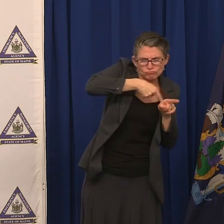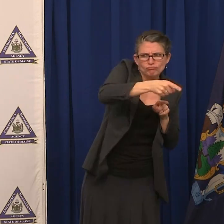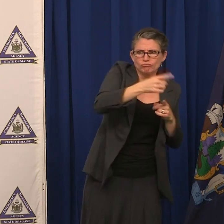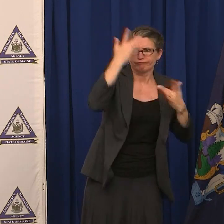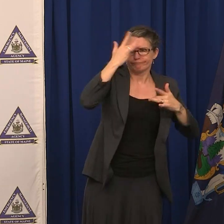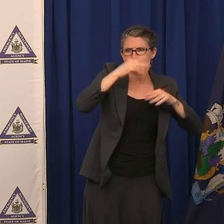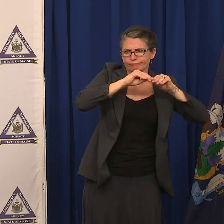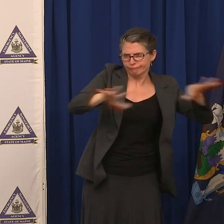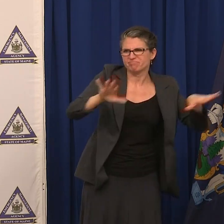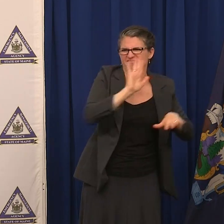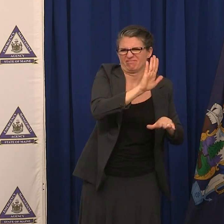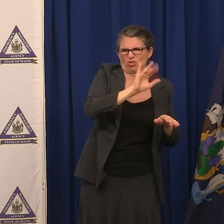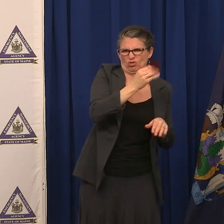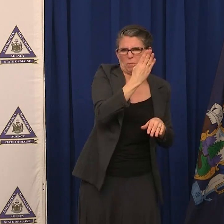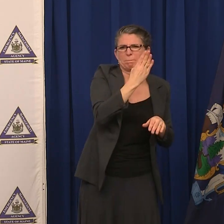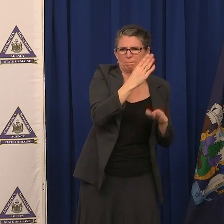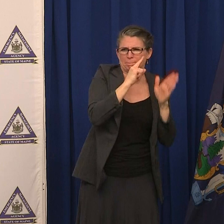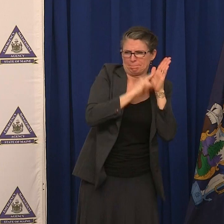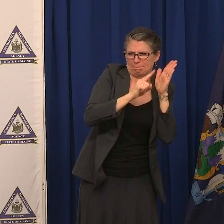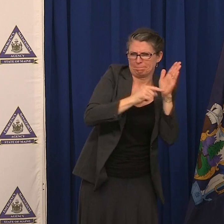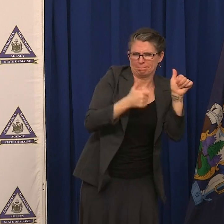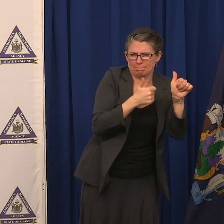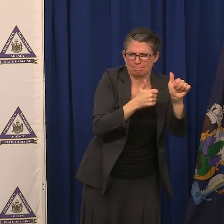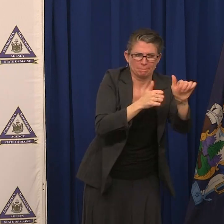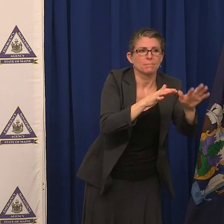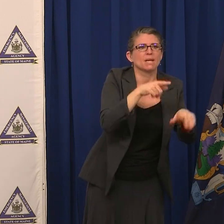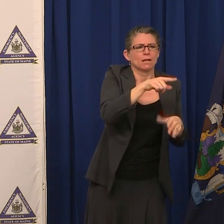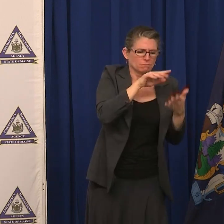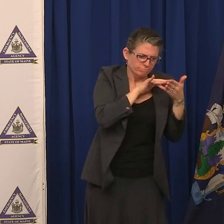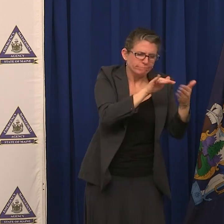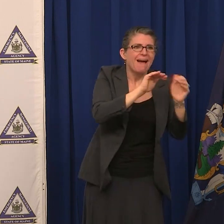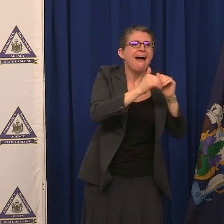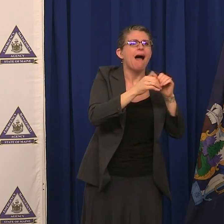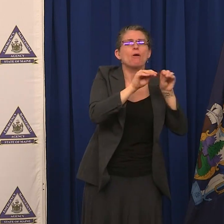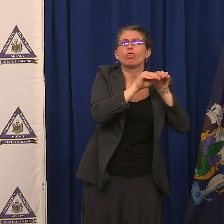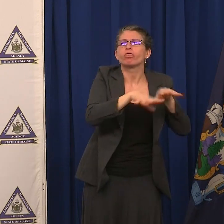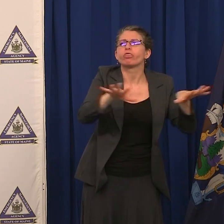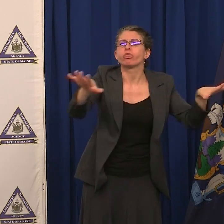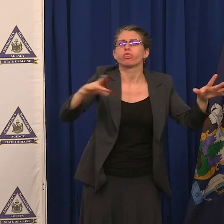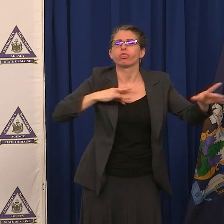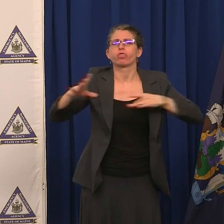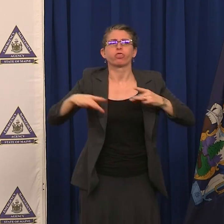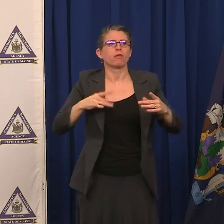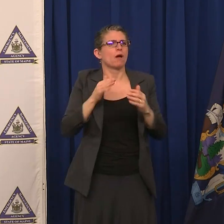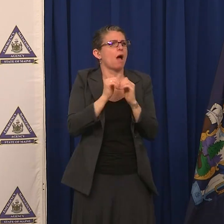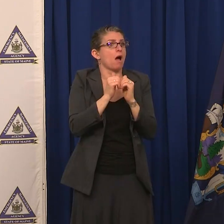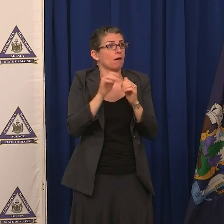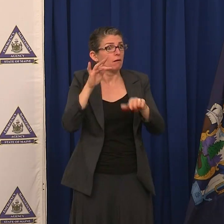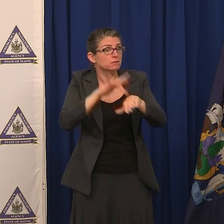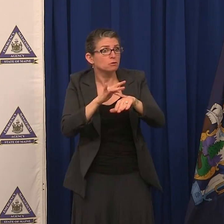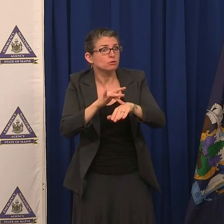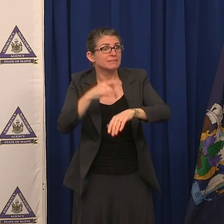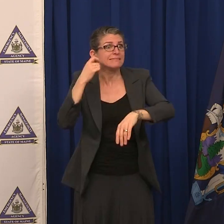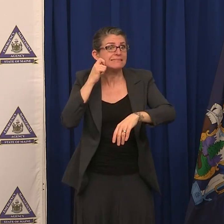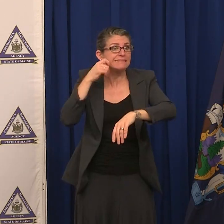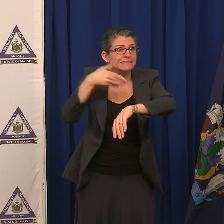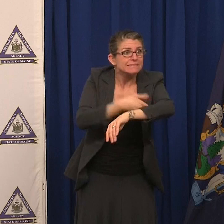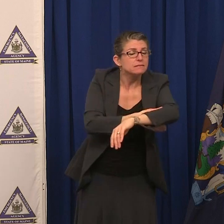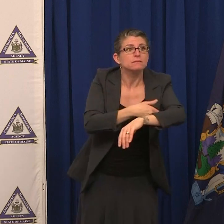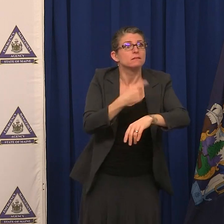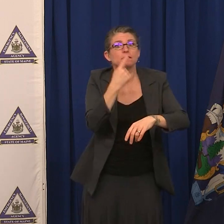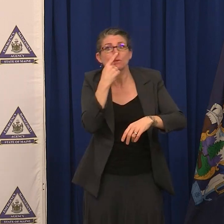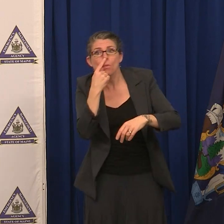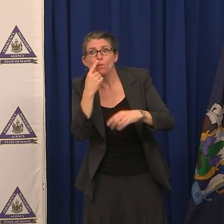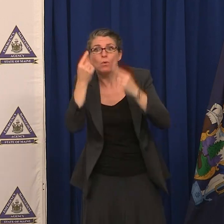spreads, some of the numbers we've talked about in this room, about how many people get infected after one person gets it, and how